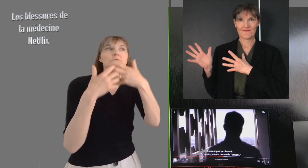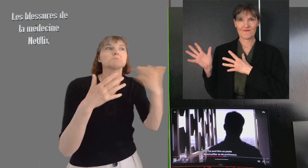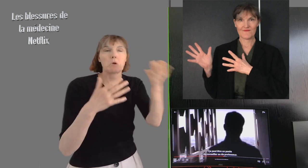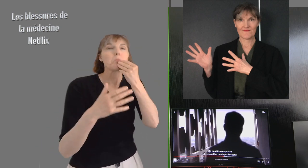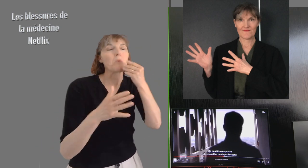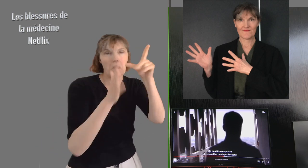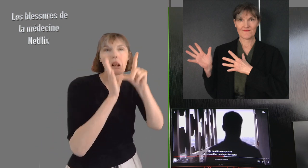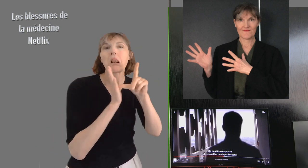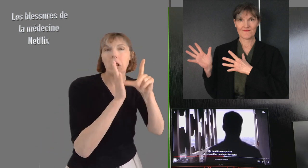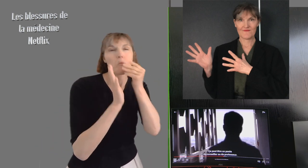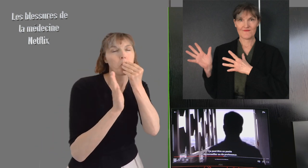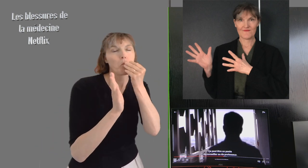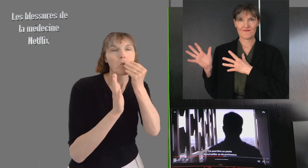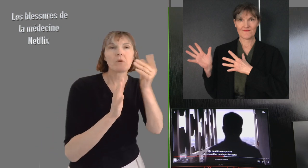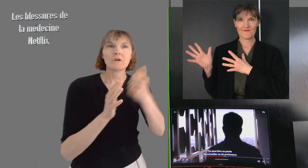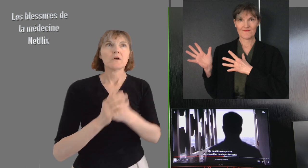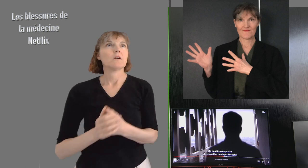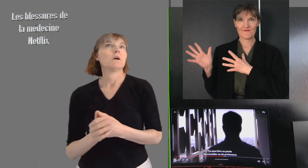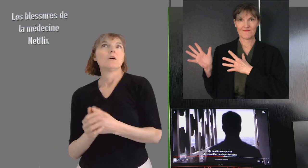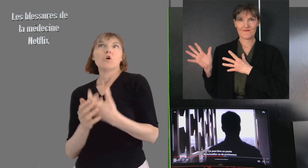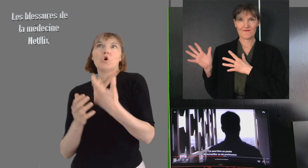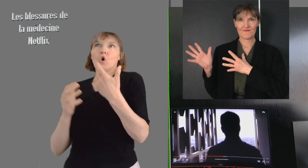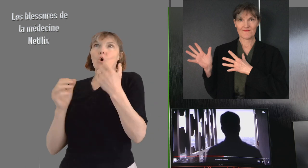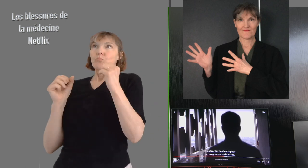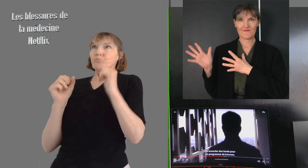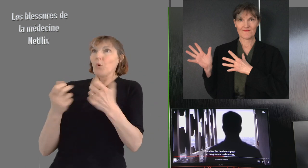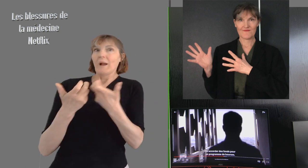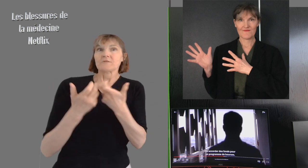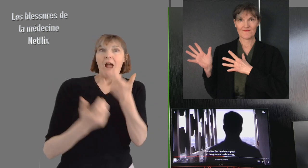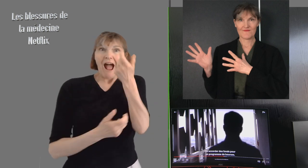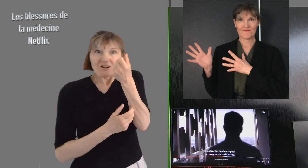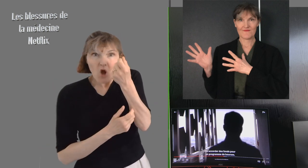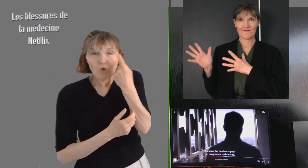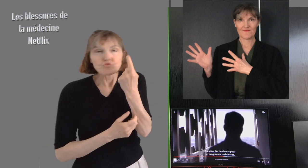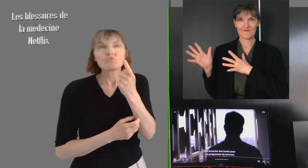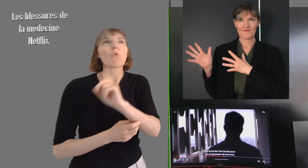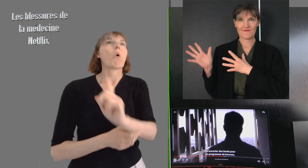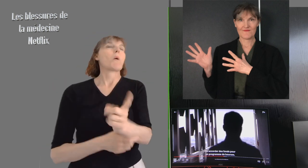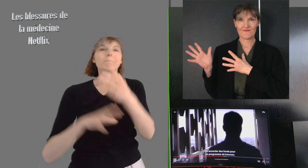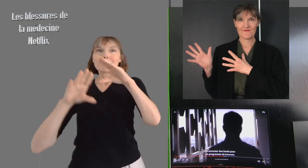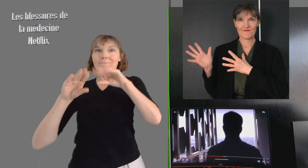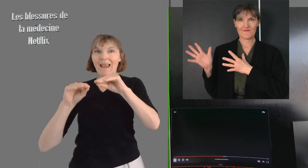peut être une place de consultant, d'enseignant ou de chercheur, ou un financement pour un programme.